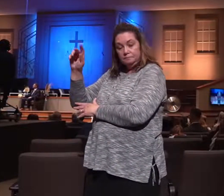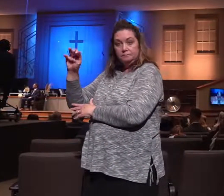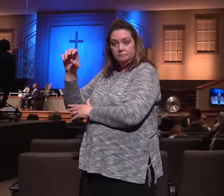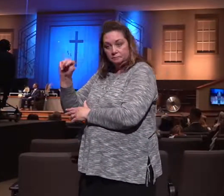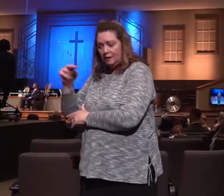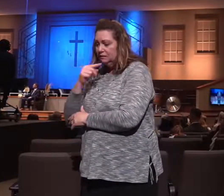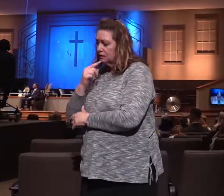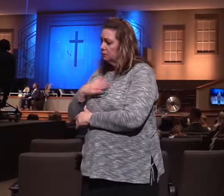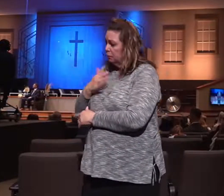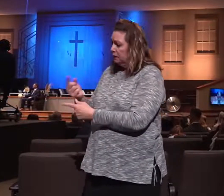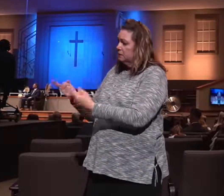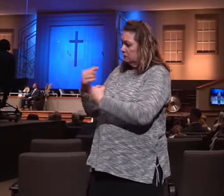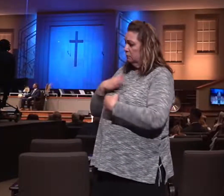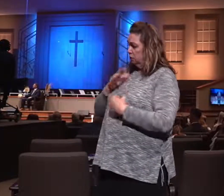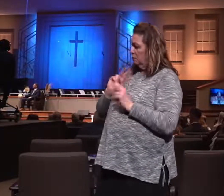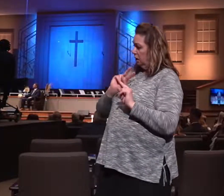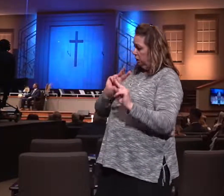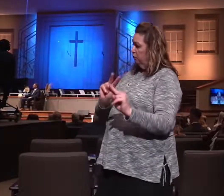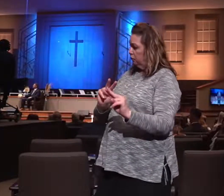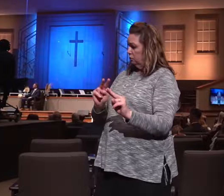You got to preach the gospel.